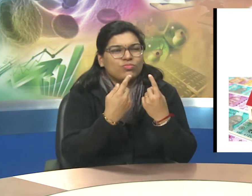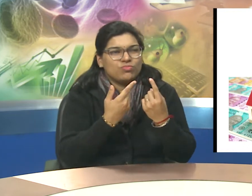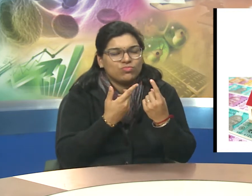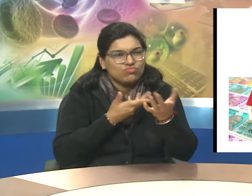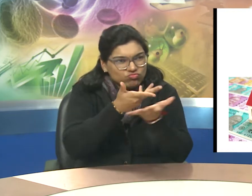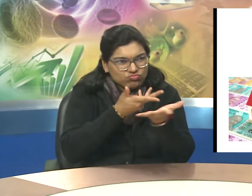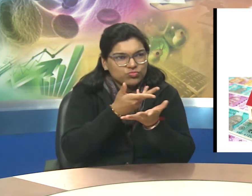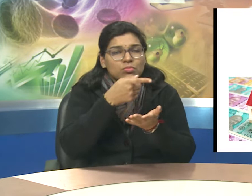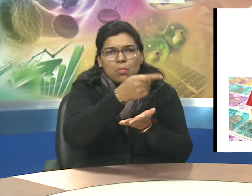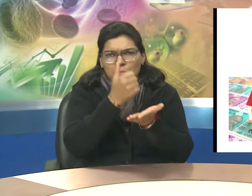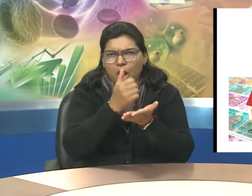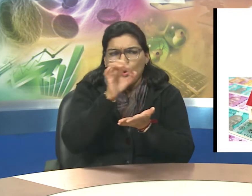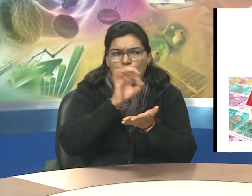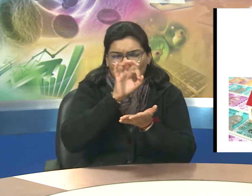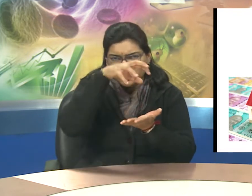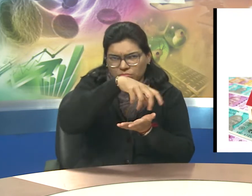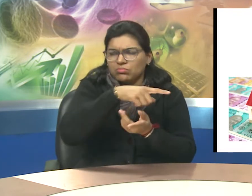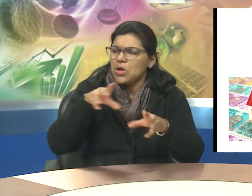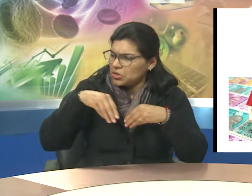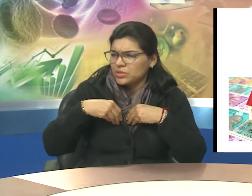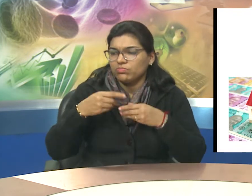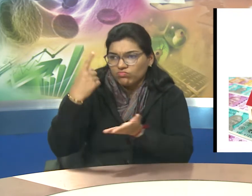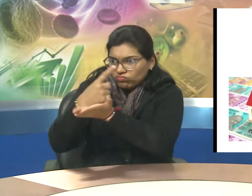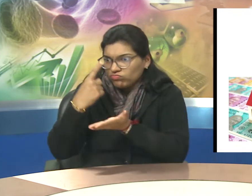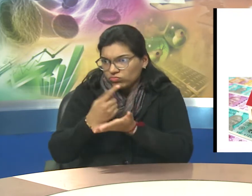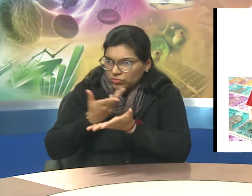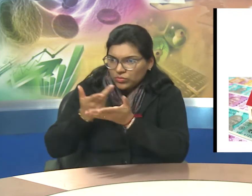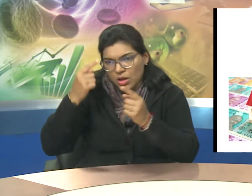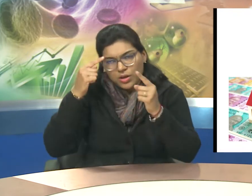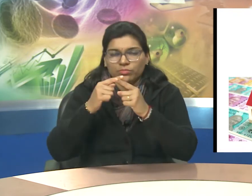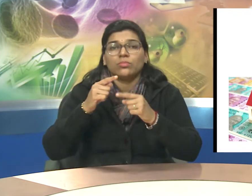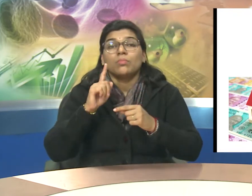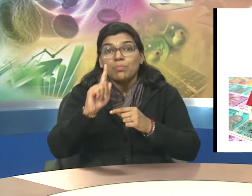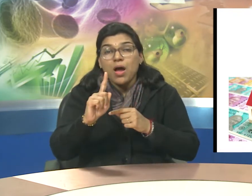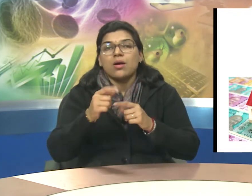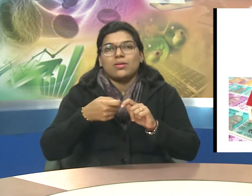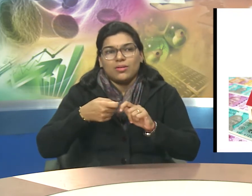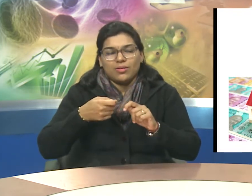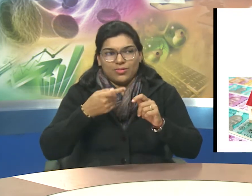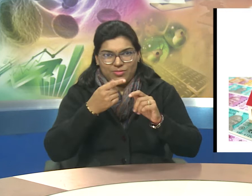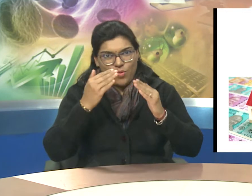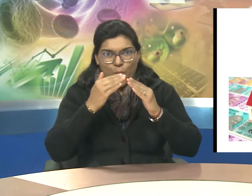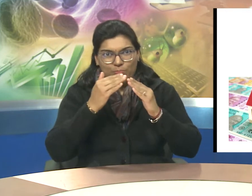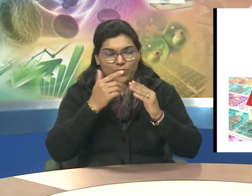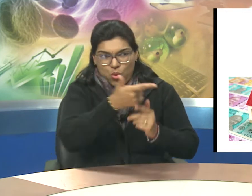are the commercial banks. Nowadays, some of the commercial banks are also providing housing loans